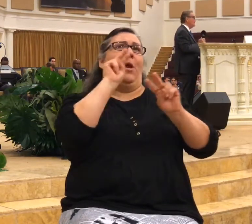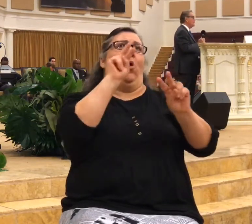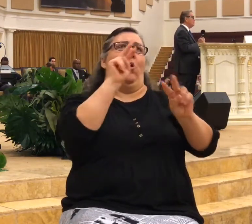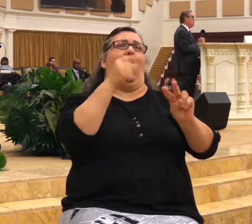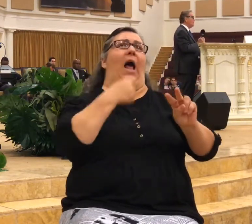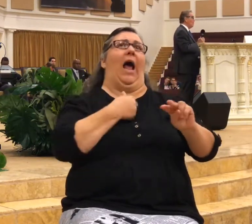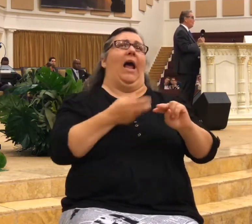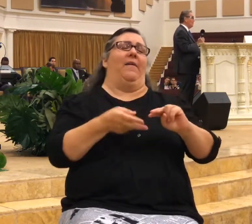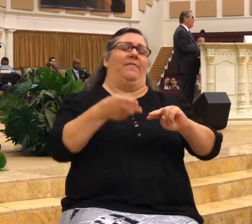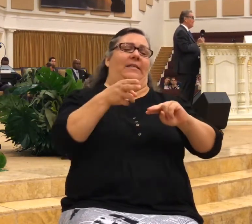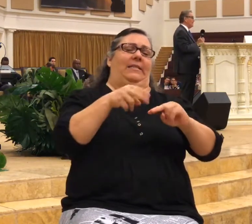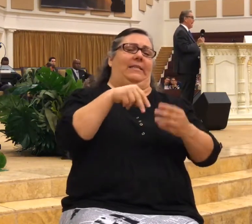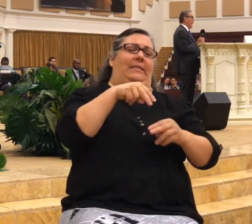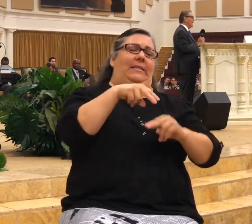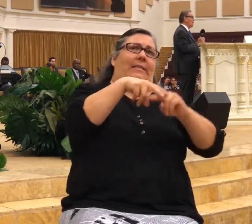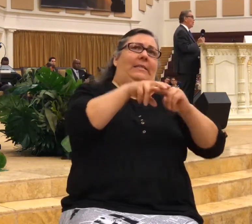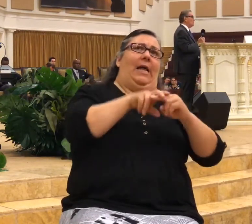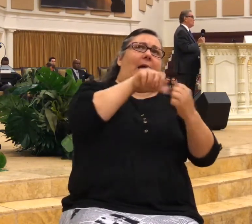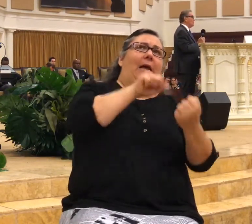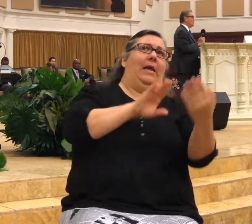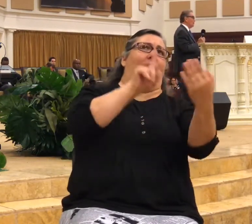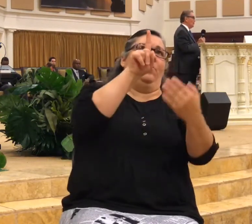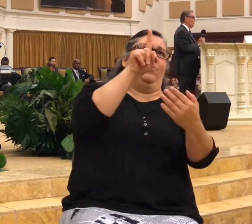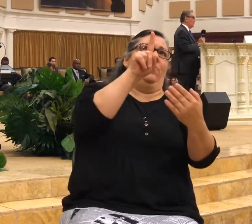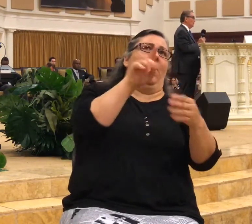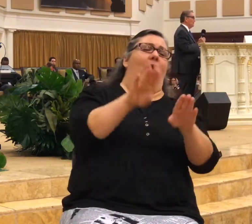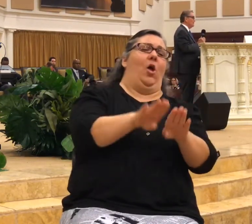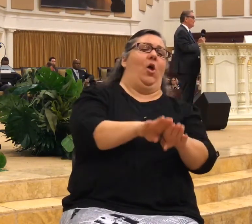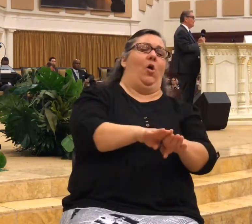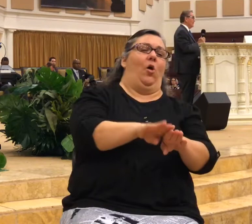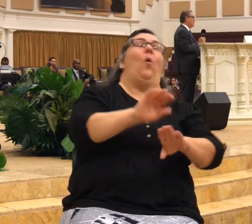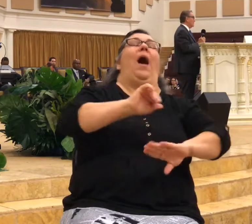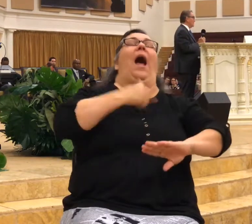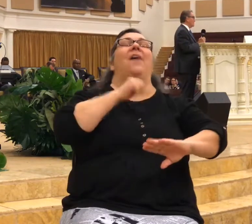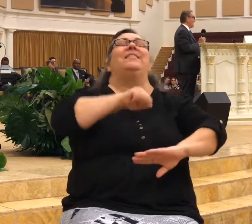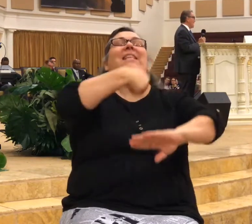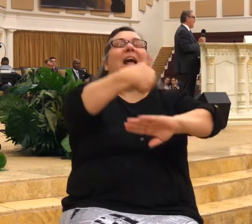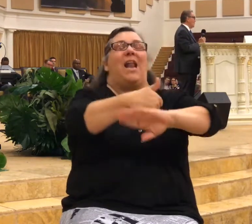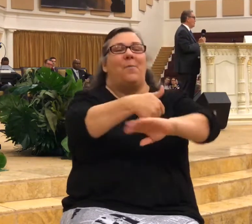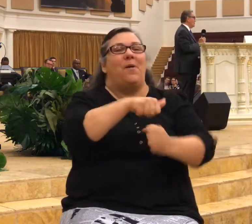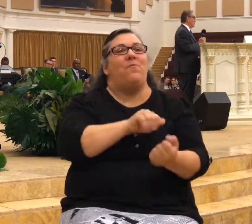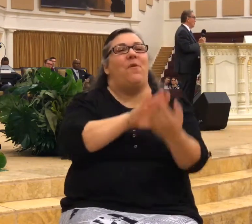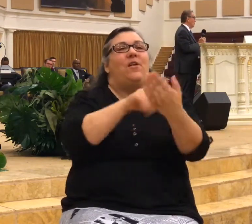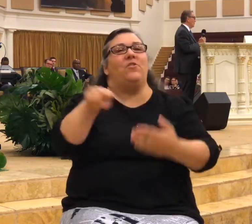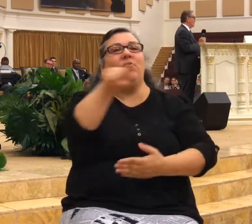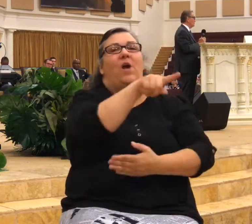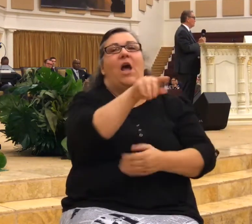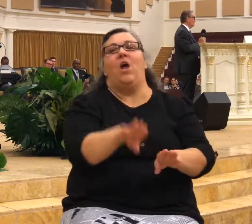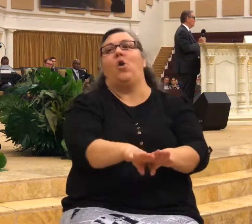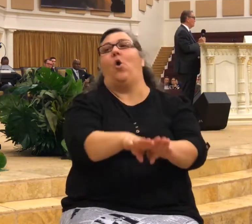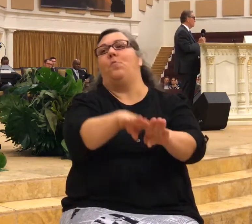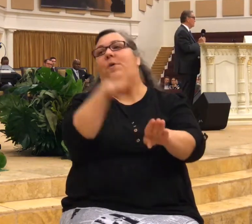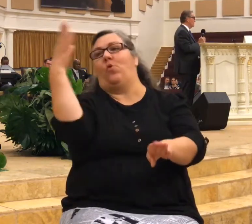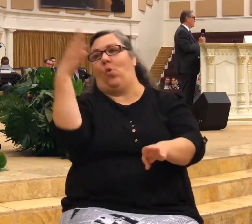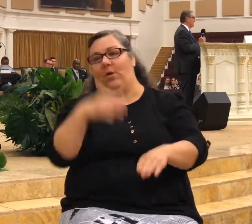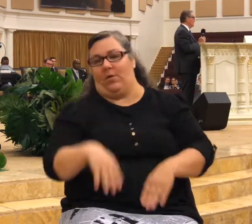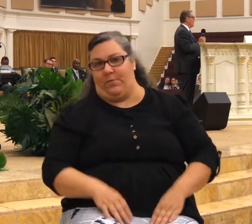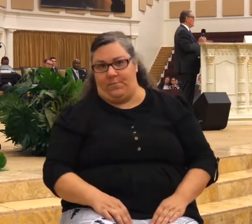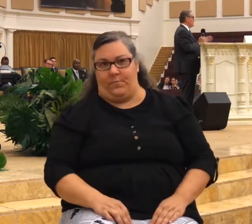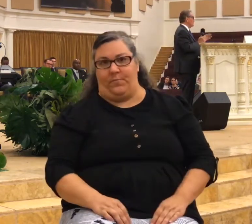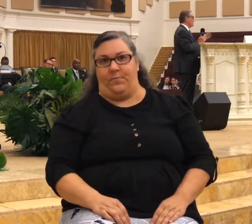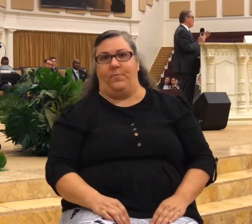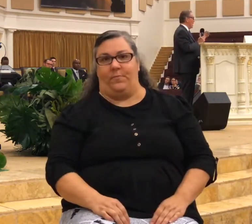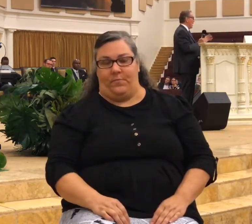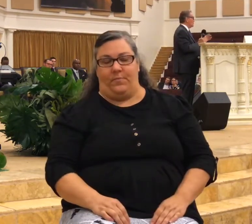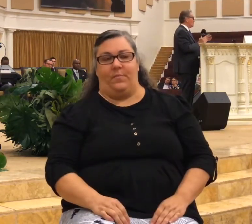set before thee an open door. Everybody say an open door.